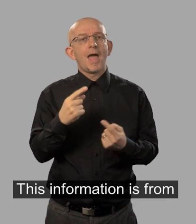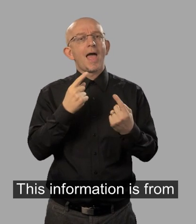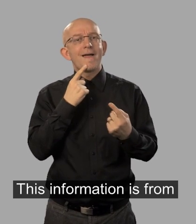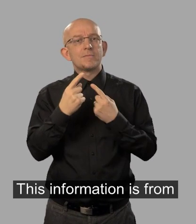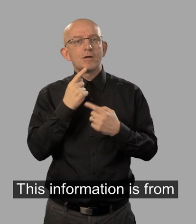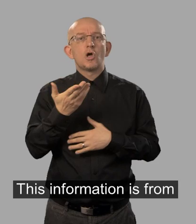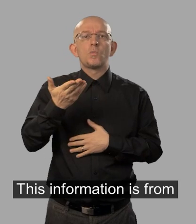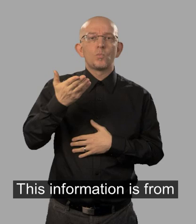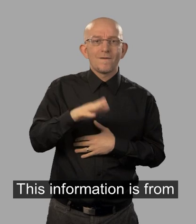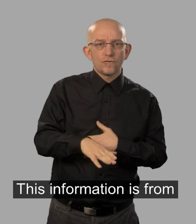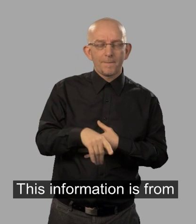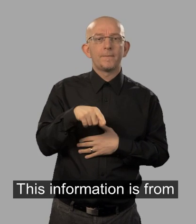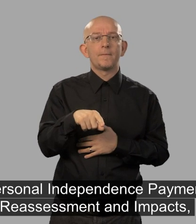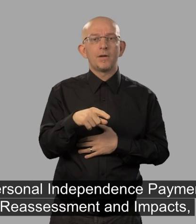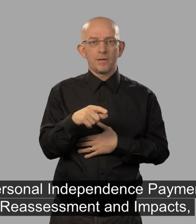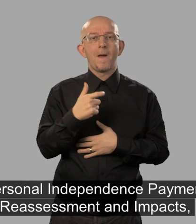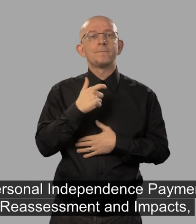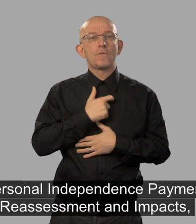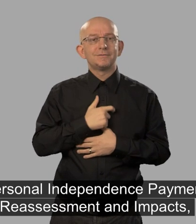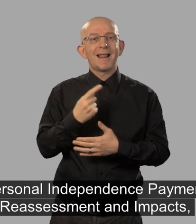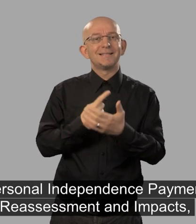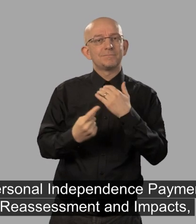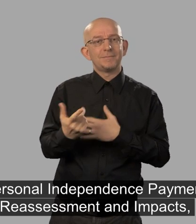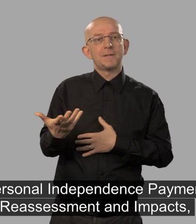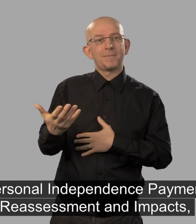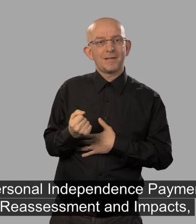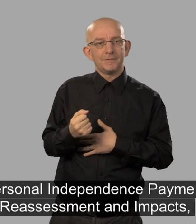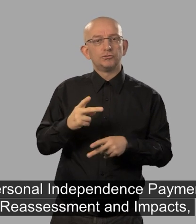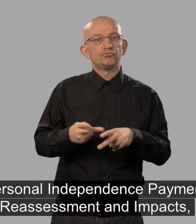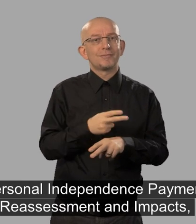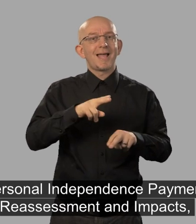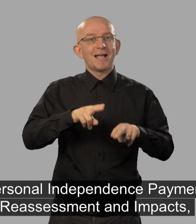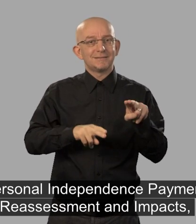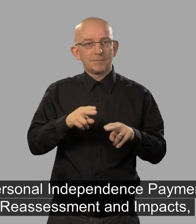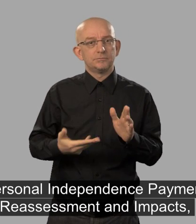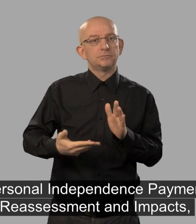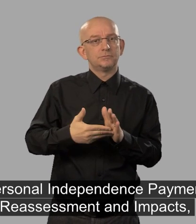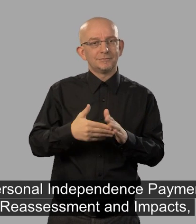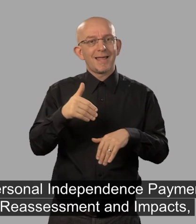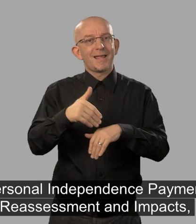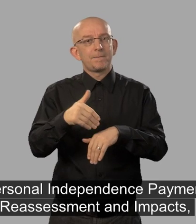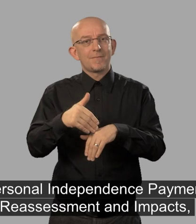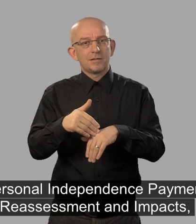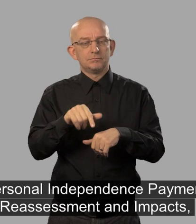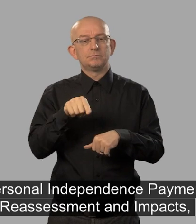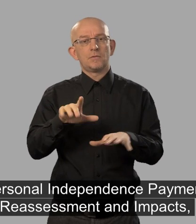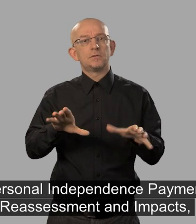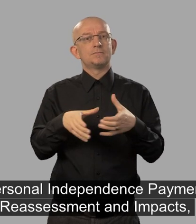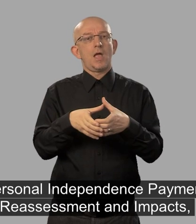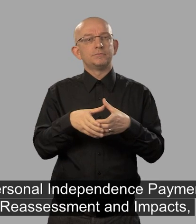This information is from Personal Independence Payment Reassessment and Impacts, Department for